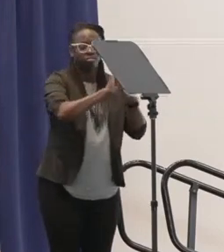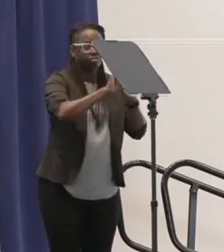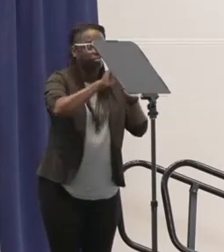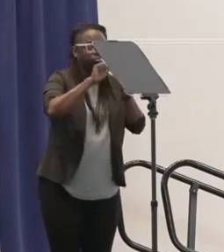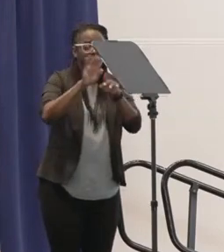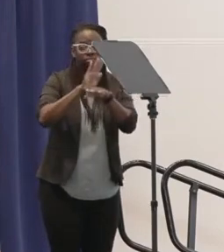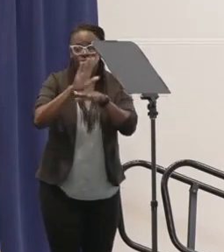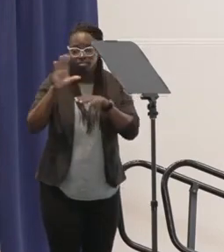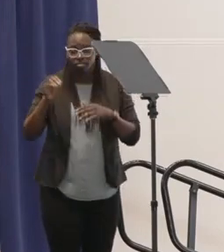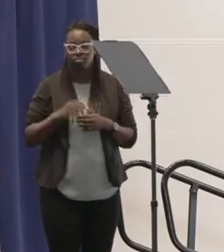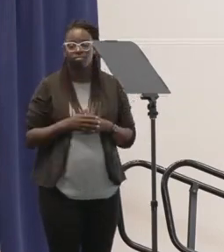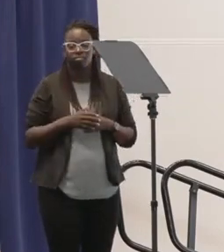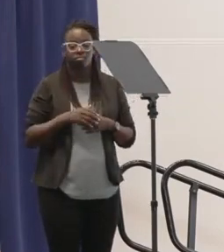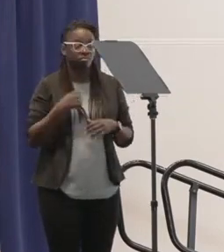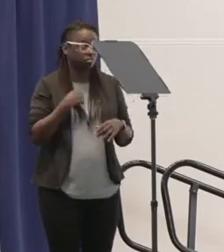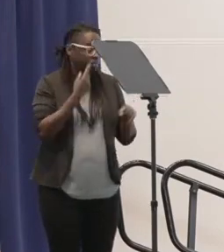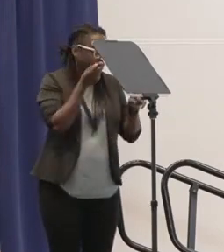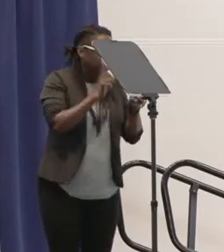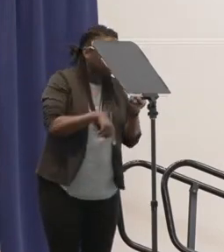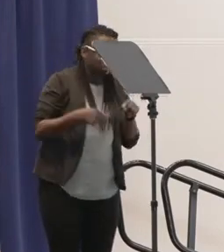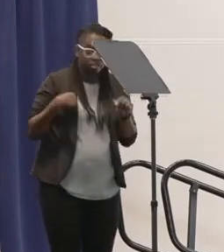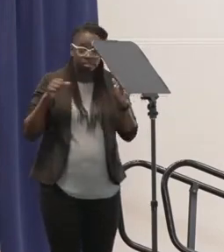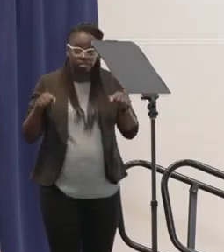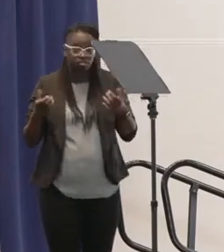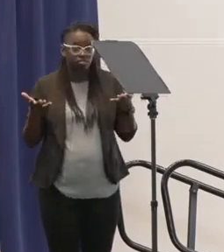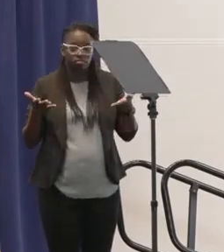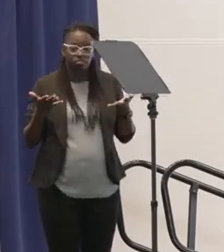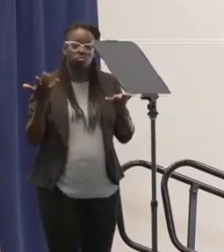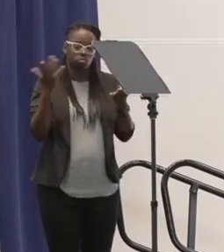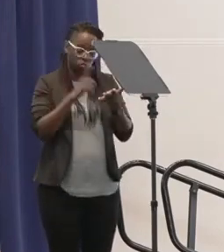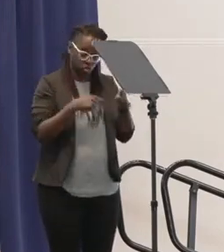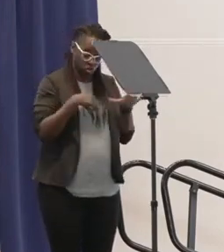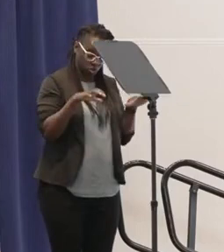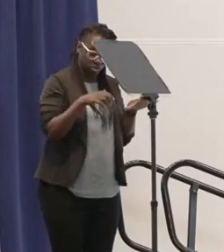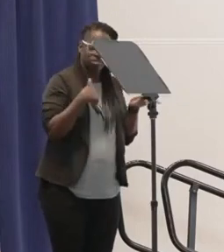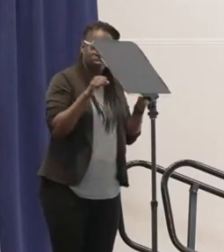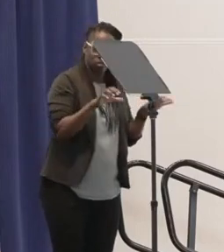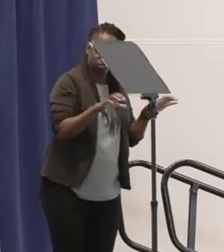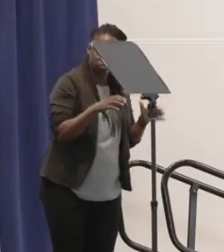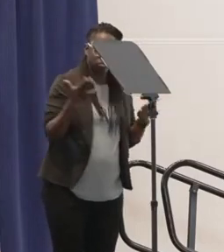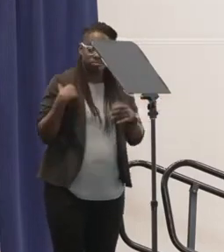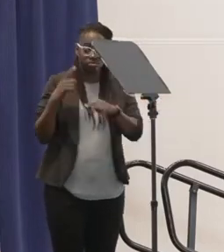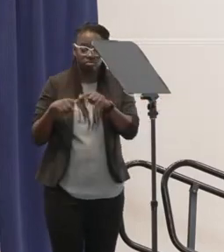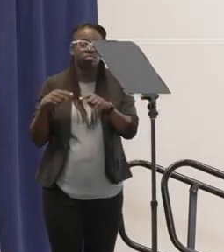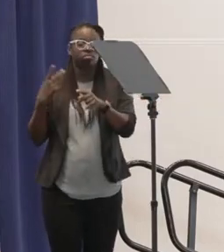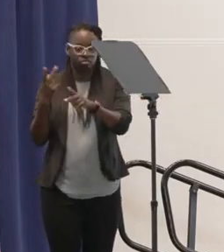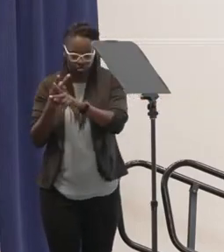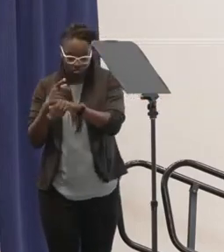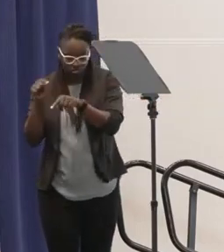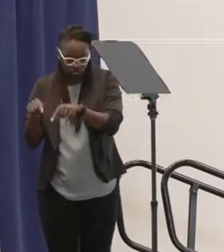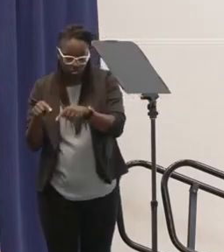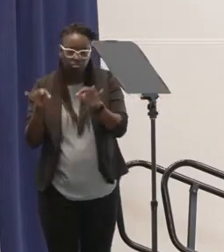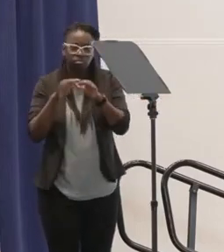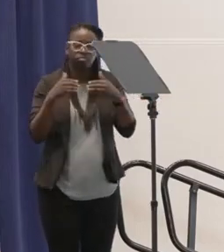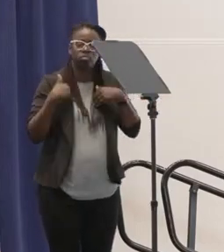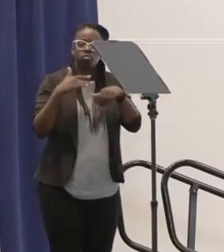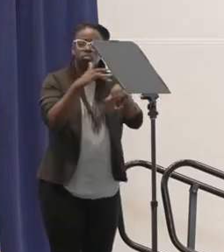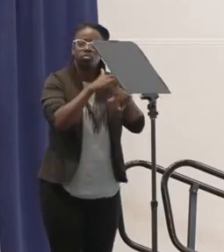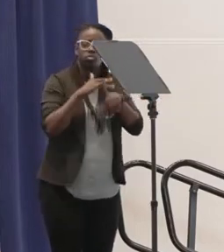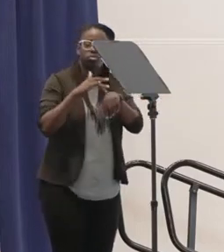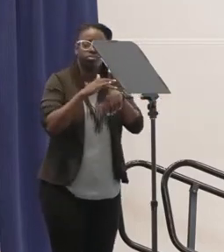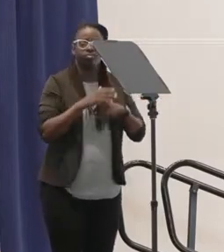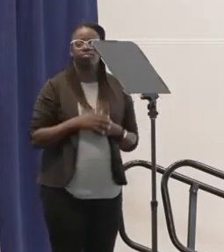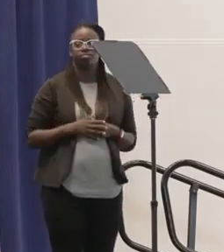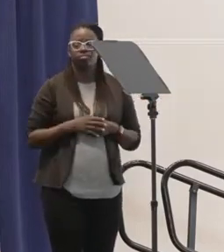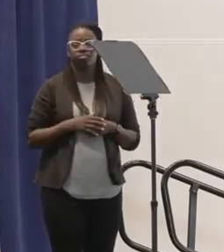can't do. We want to continue to be a resource to you as you navigate these new waters. And we want, of course, continue to be a partner